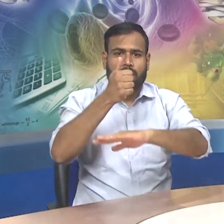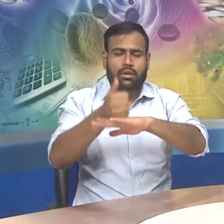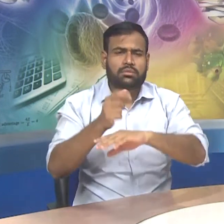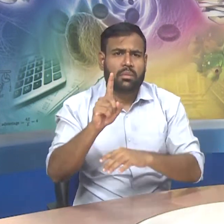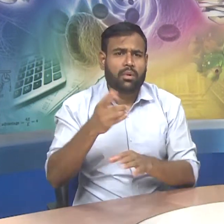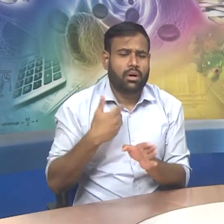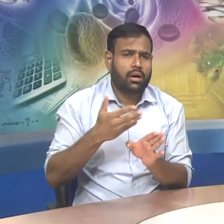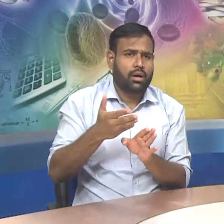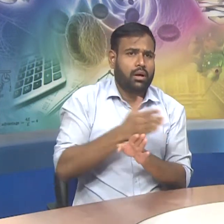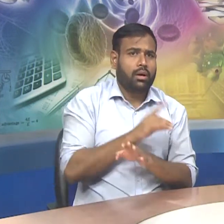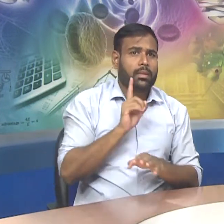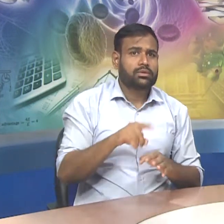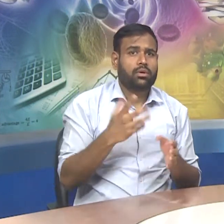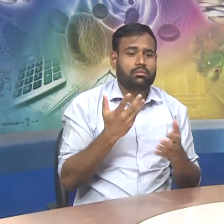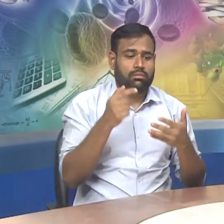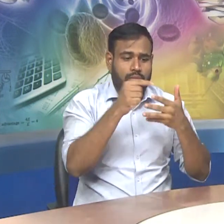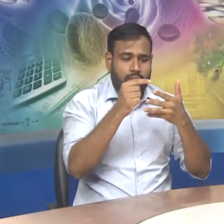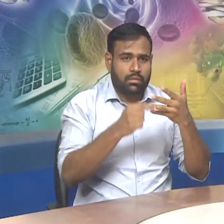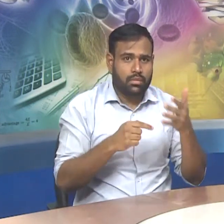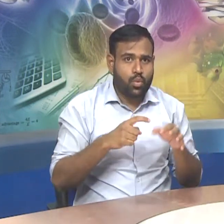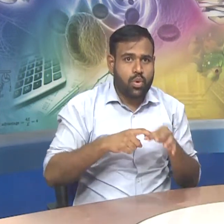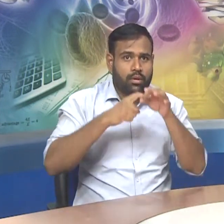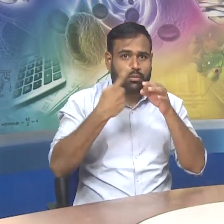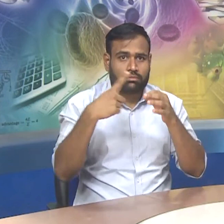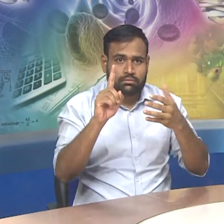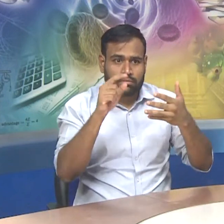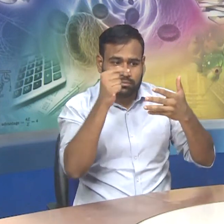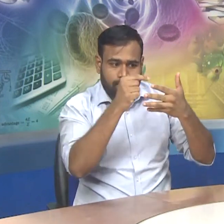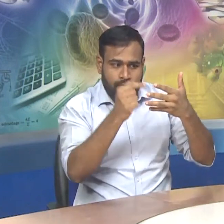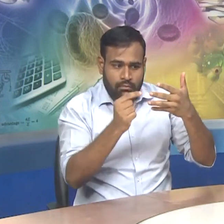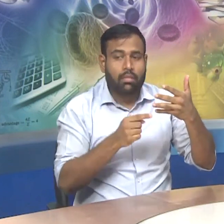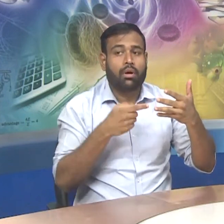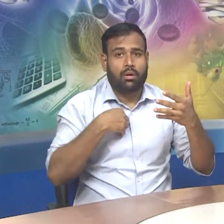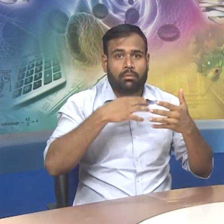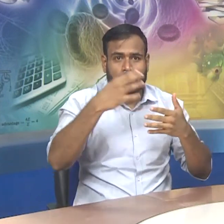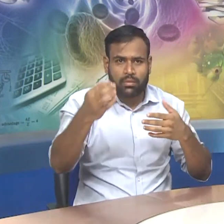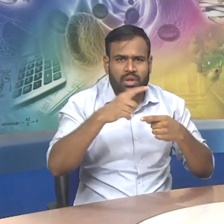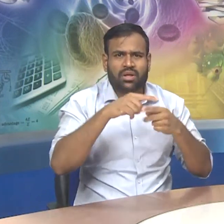Also, we will understand the qualification and methods of election of president.